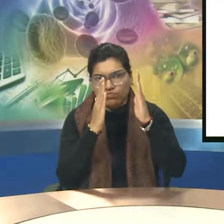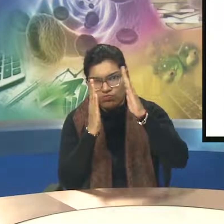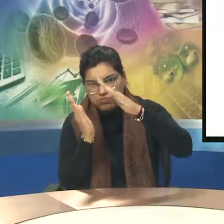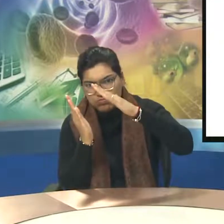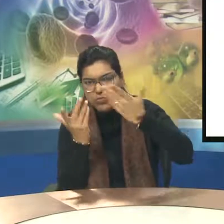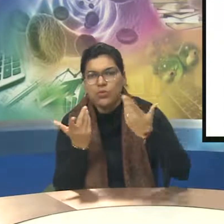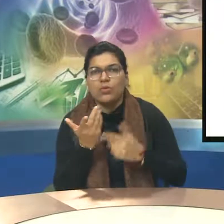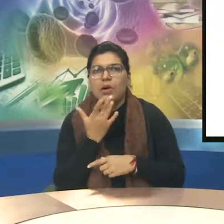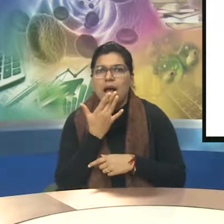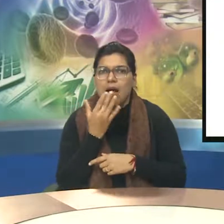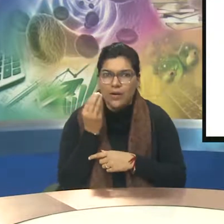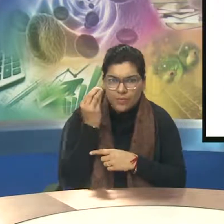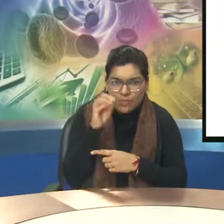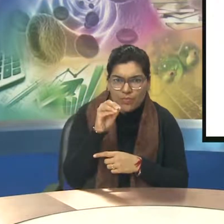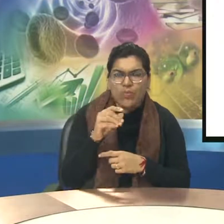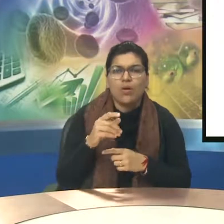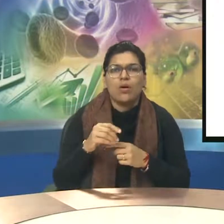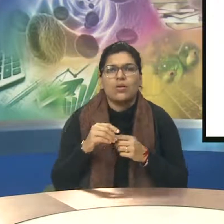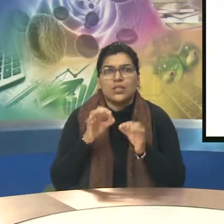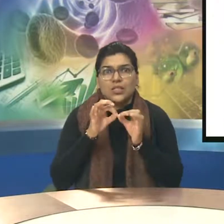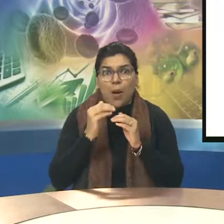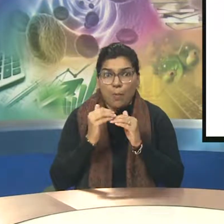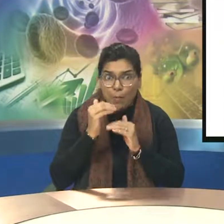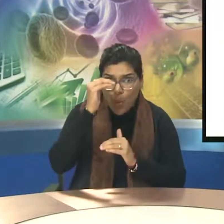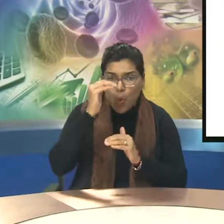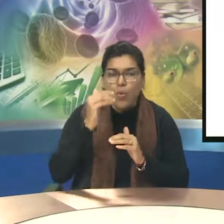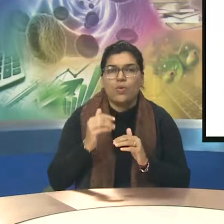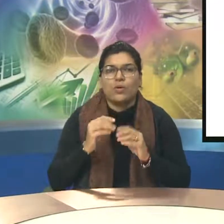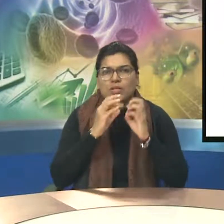paras, or you can